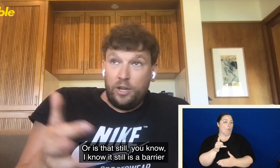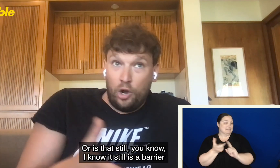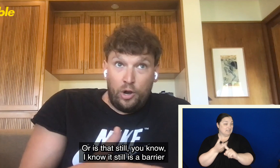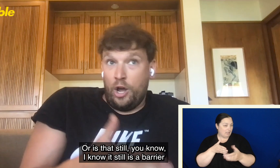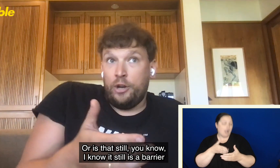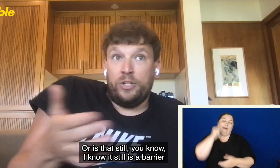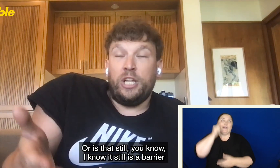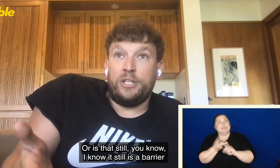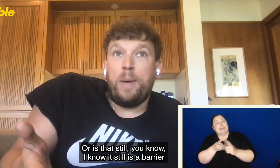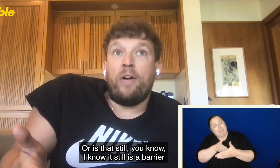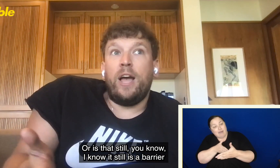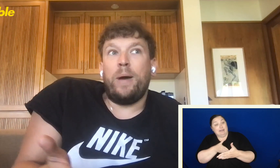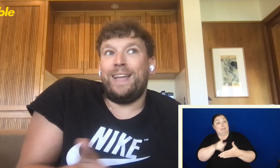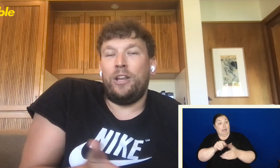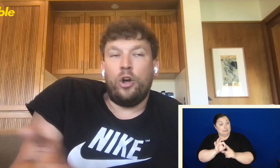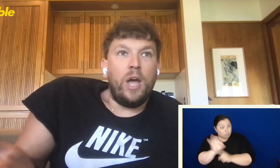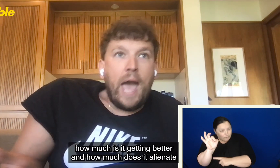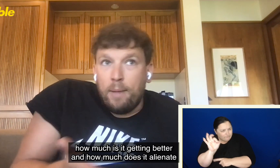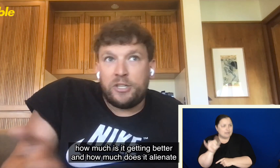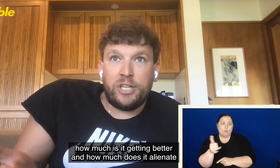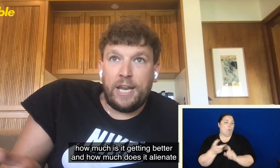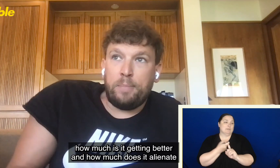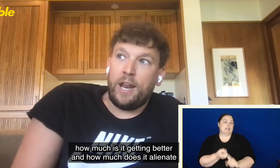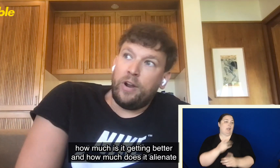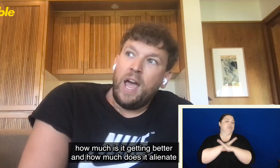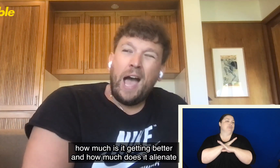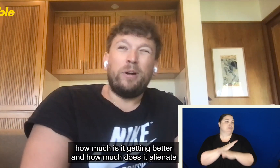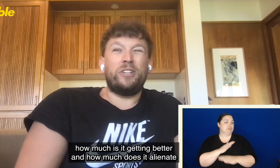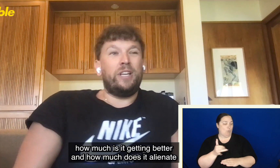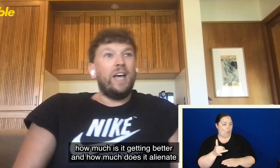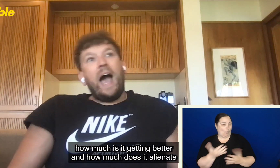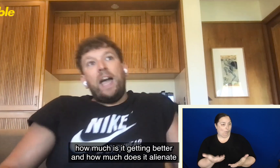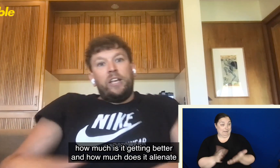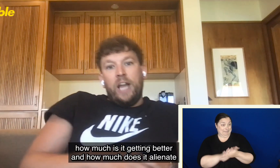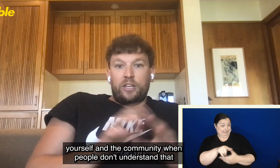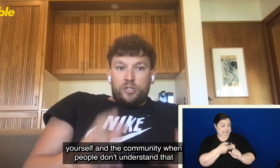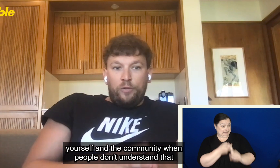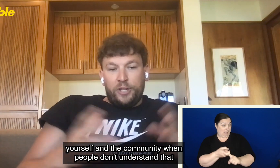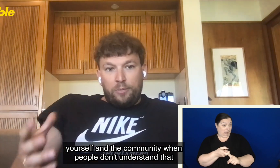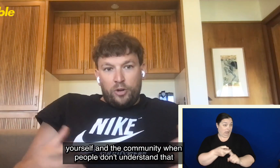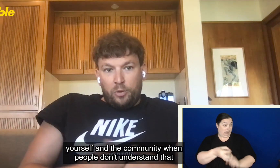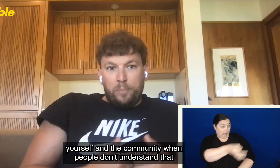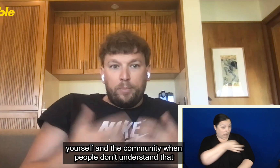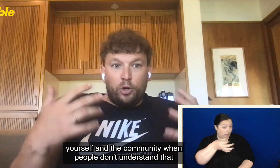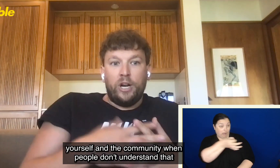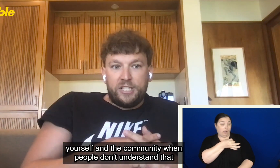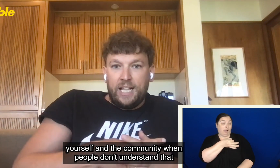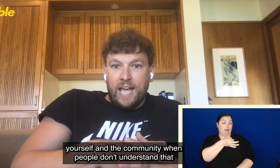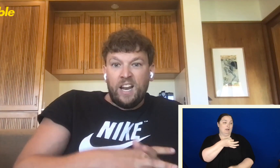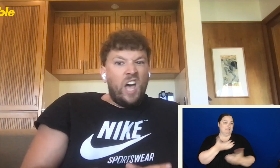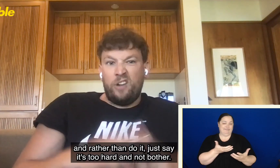still, I know it still is a barrier, but how much is it getting better, and how much does it alienate yourself and the community when people